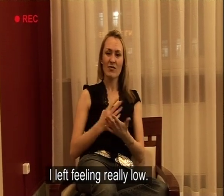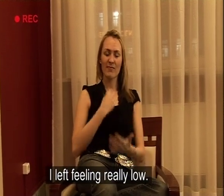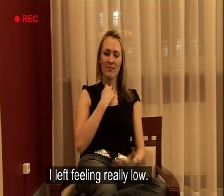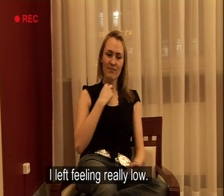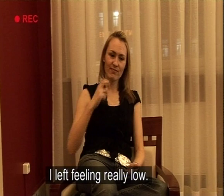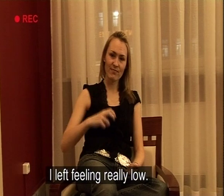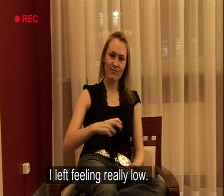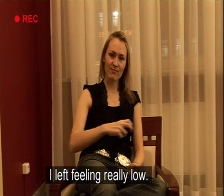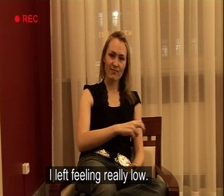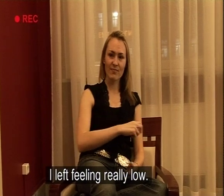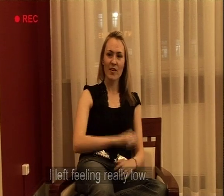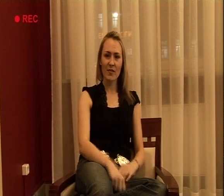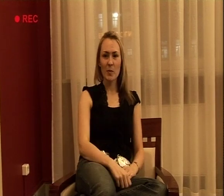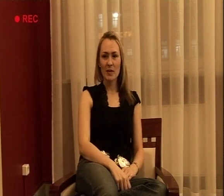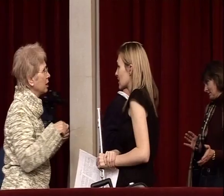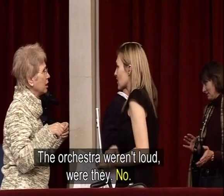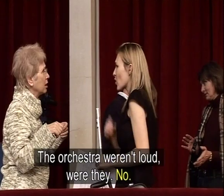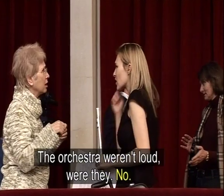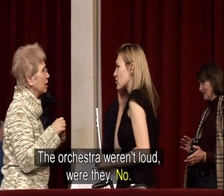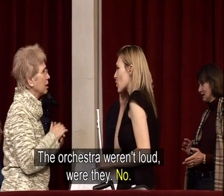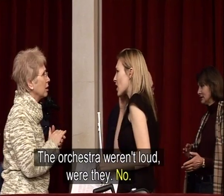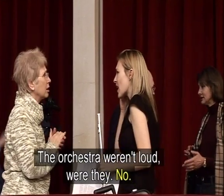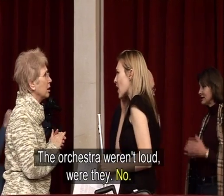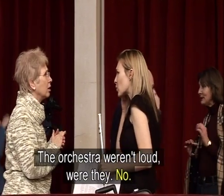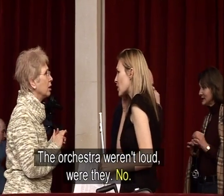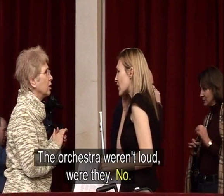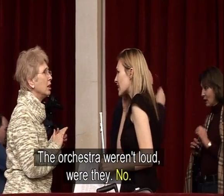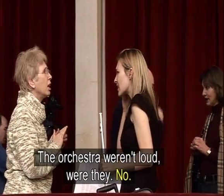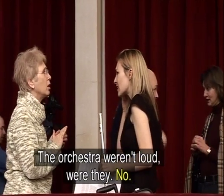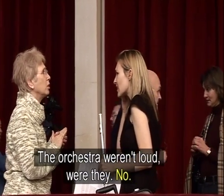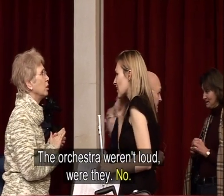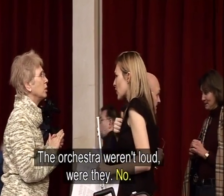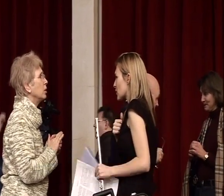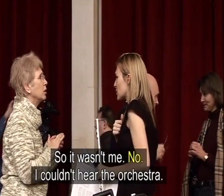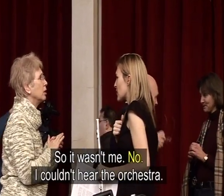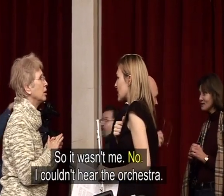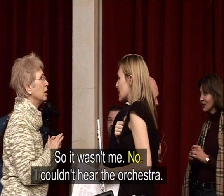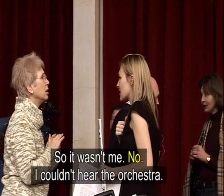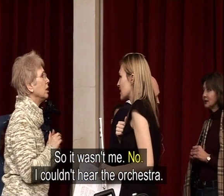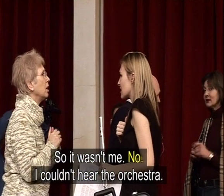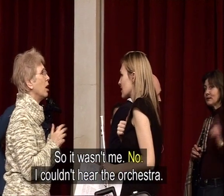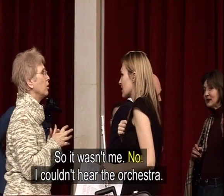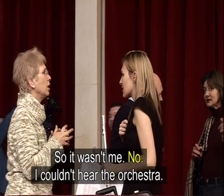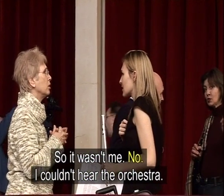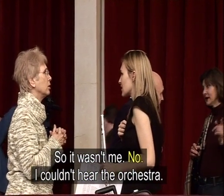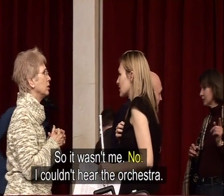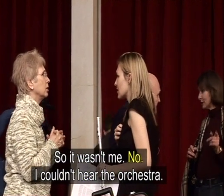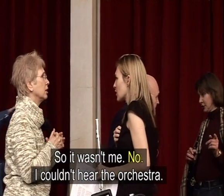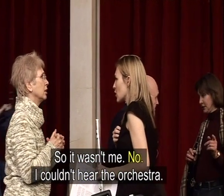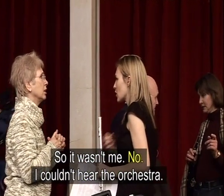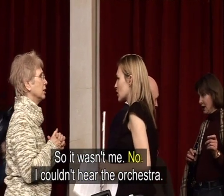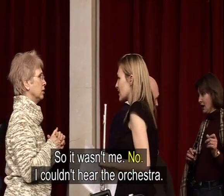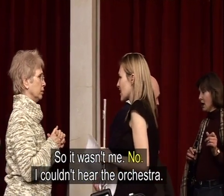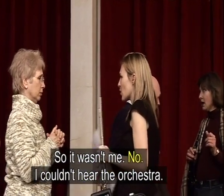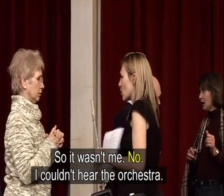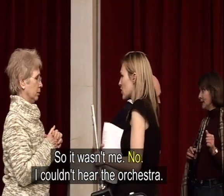left feeling really low. Orchestra were low, were they? No. Thought it was me? No.